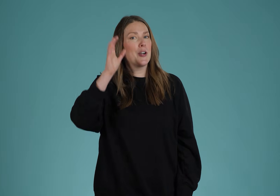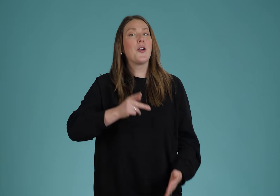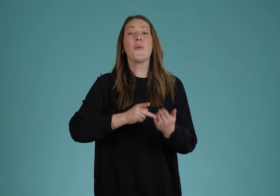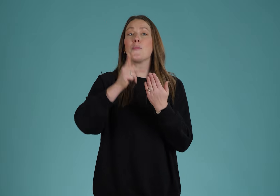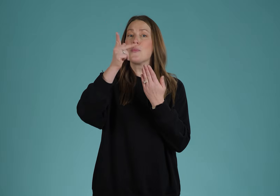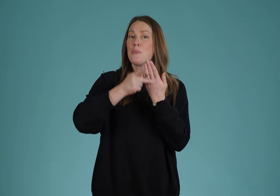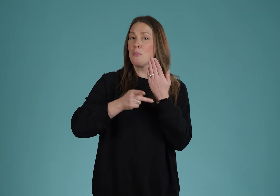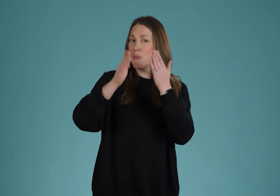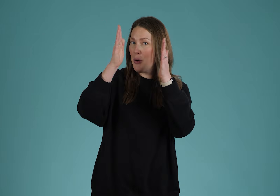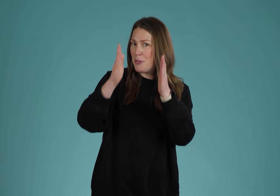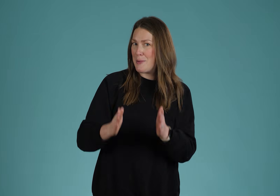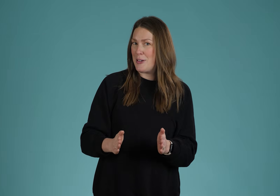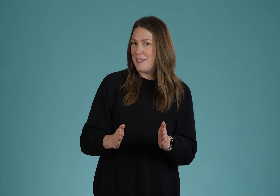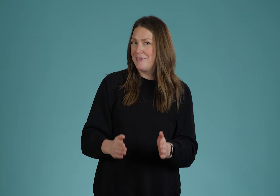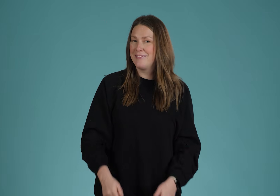computer programmer.